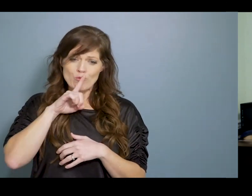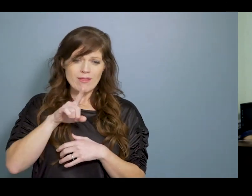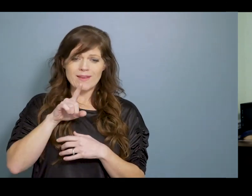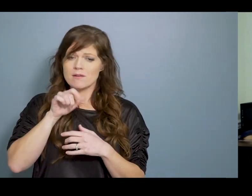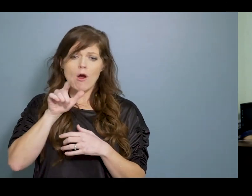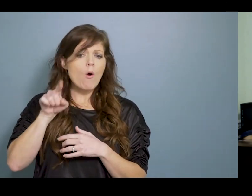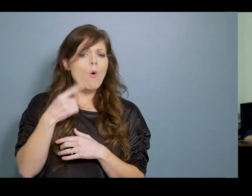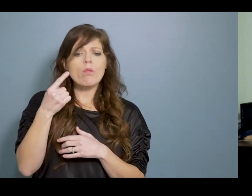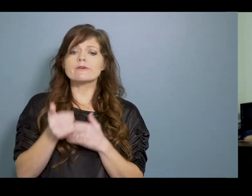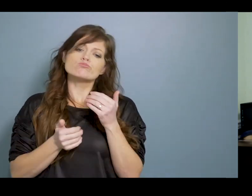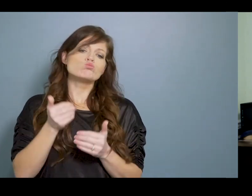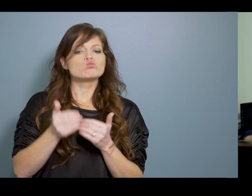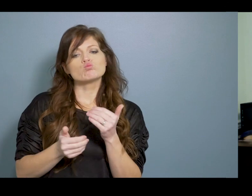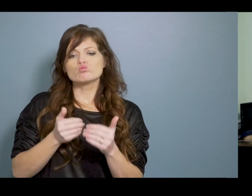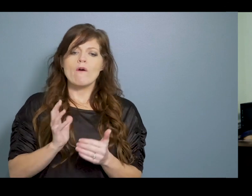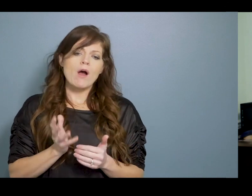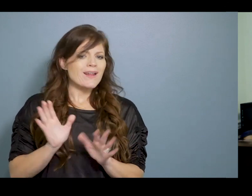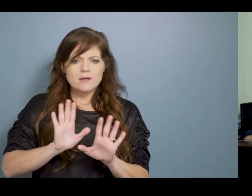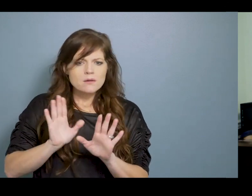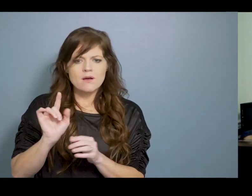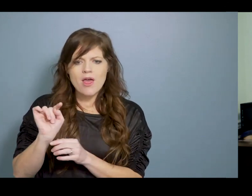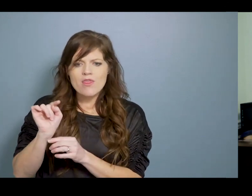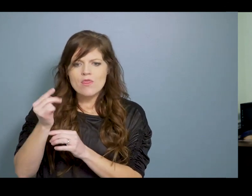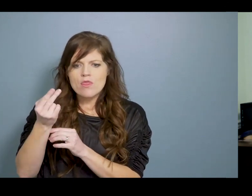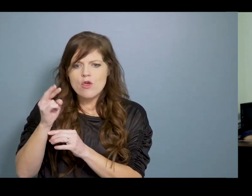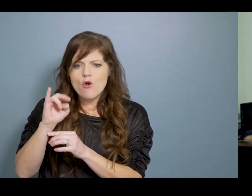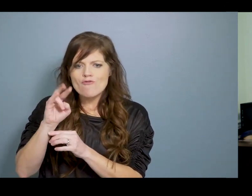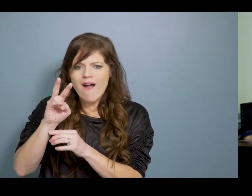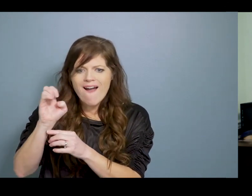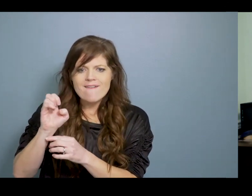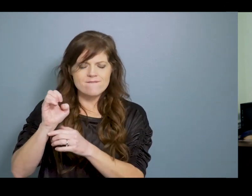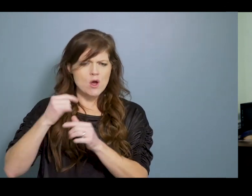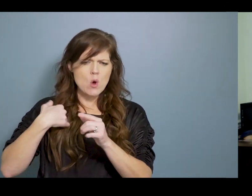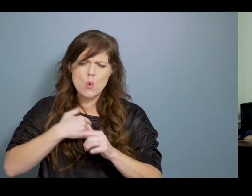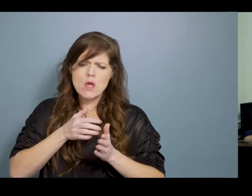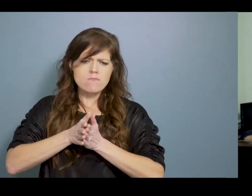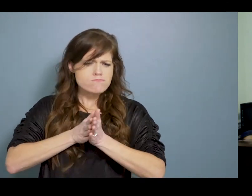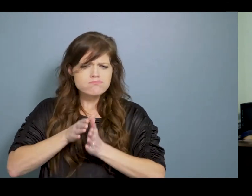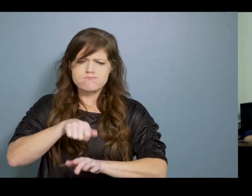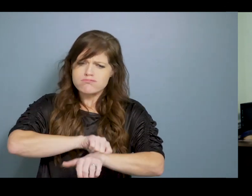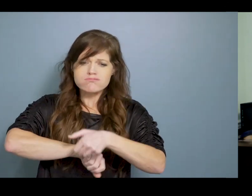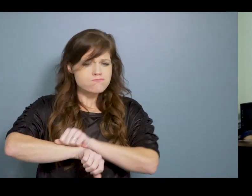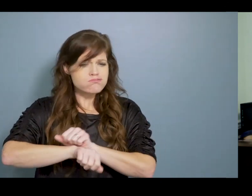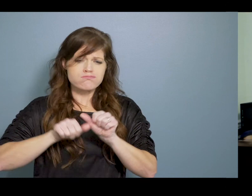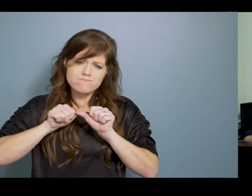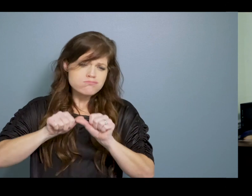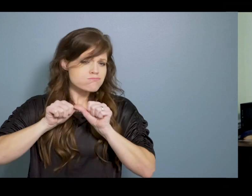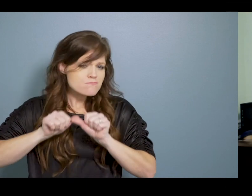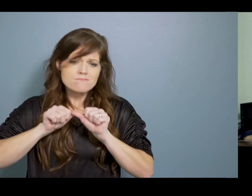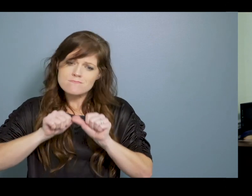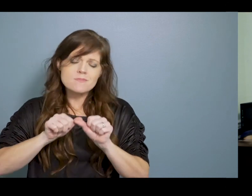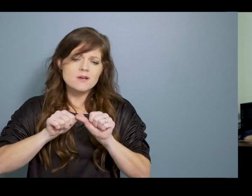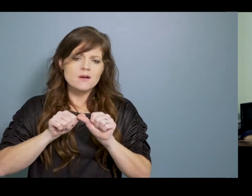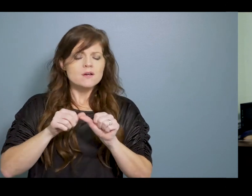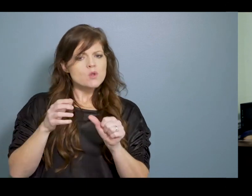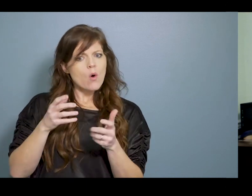thrive over the last semester. And I think a lot of that is the culture we have. Our engagement survey